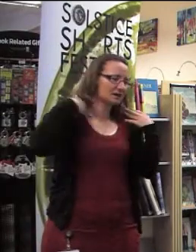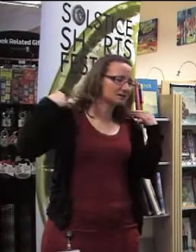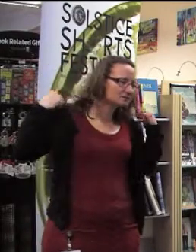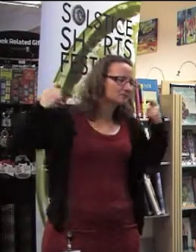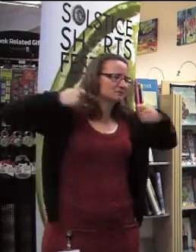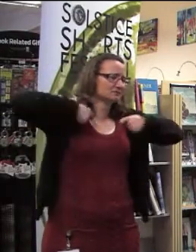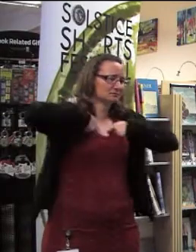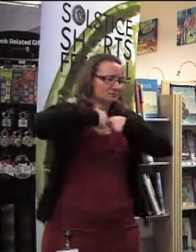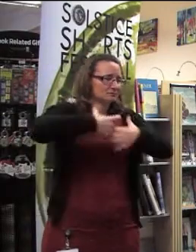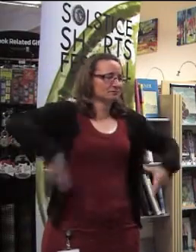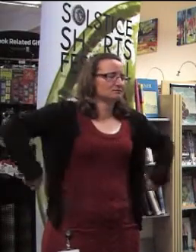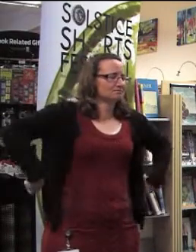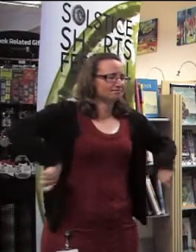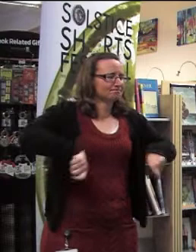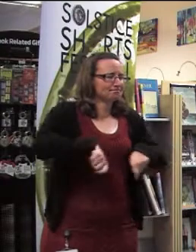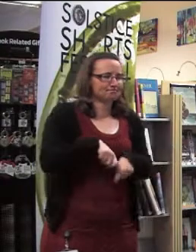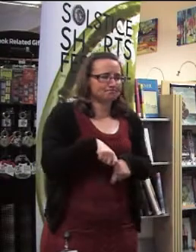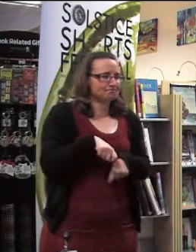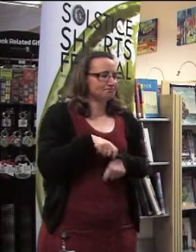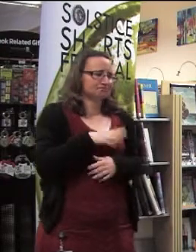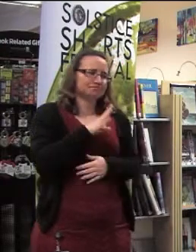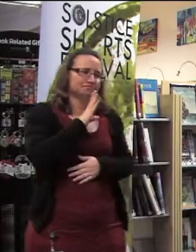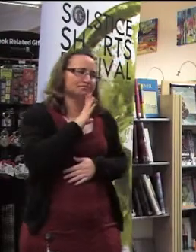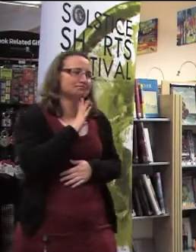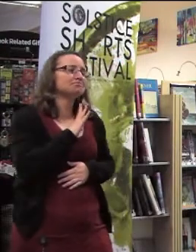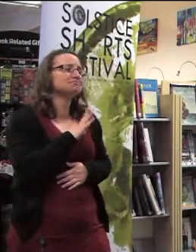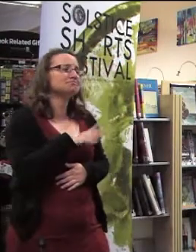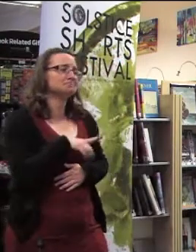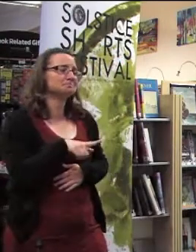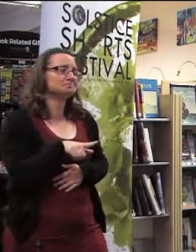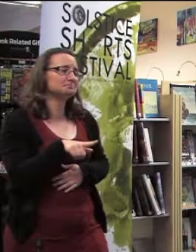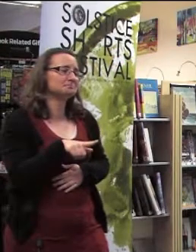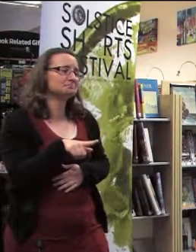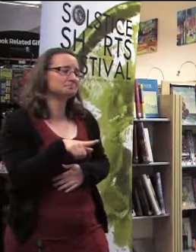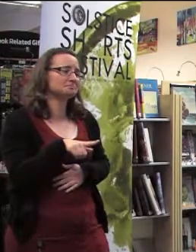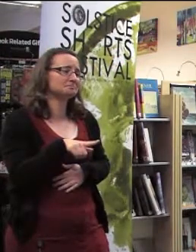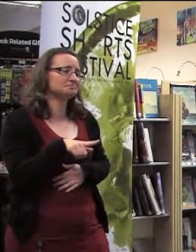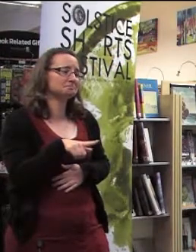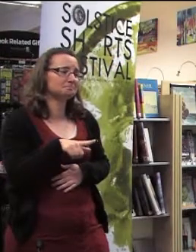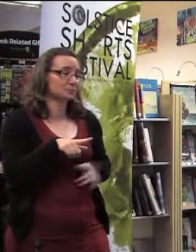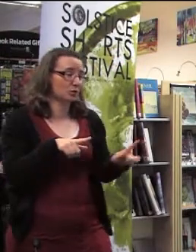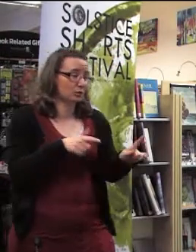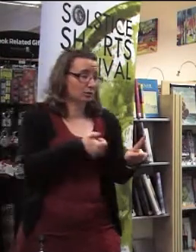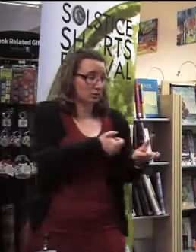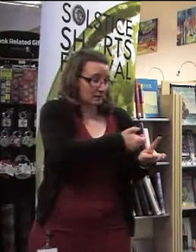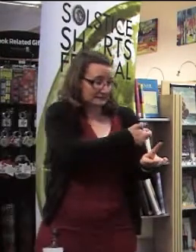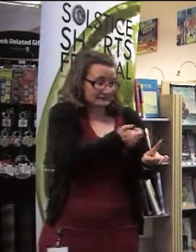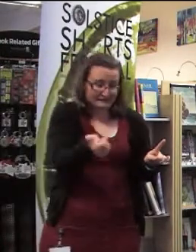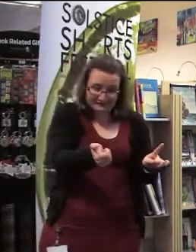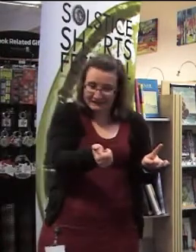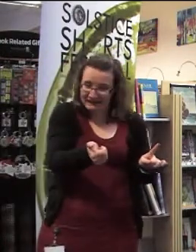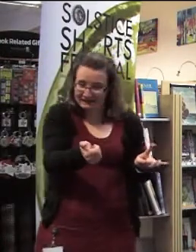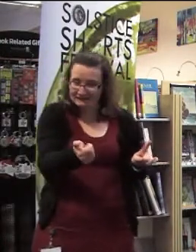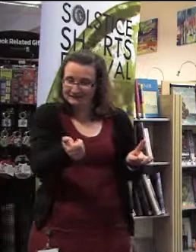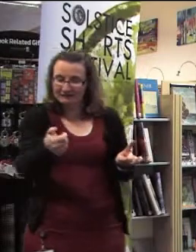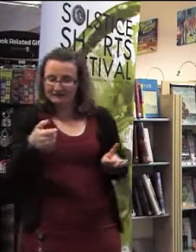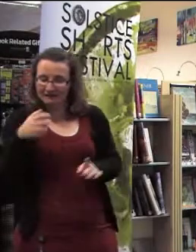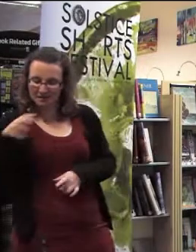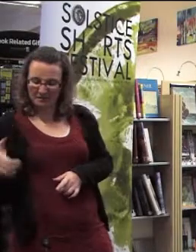and hips. The texts from them you glance at, half smilingly, barely read, quickly